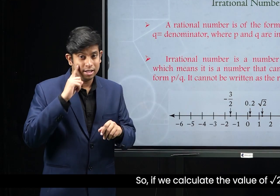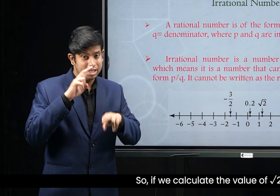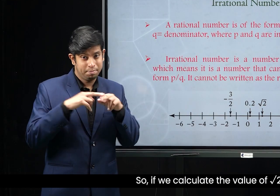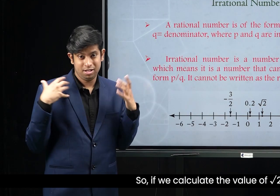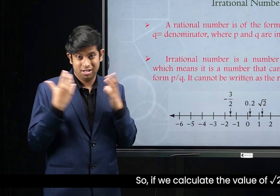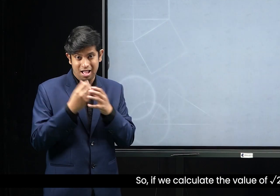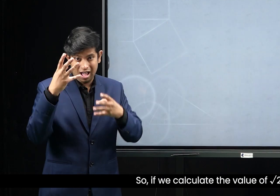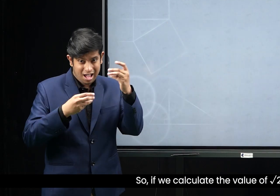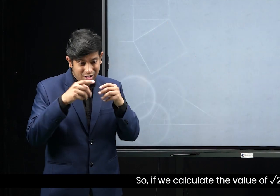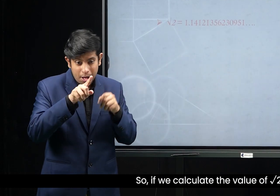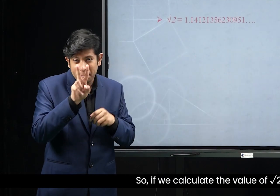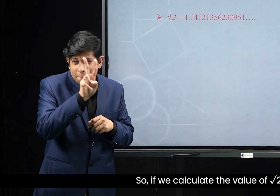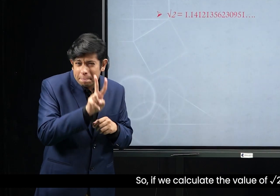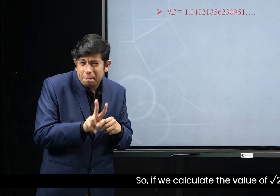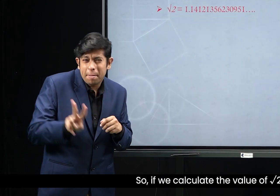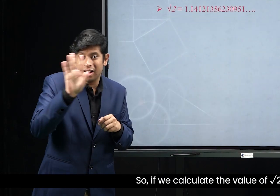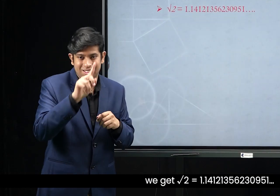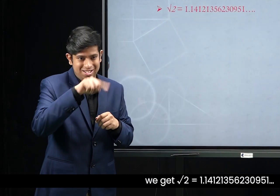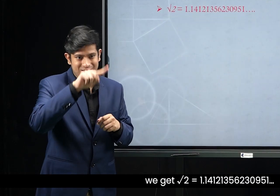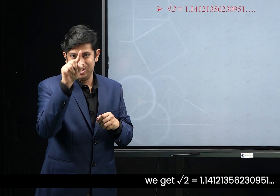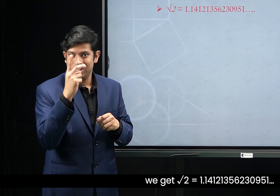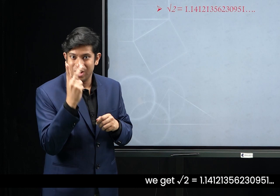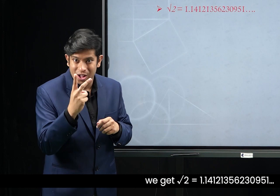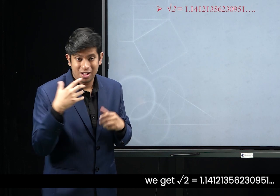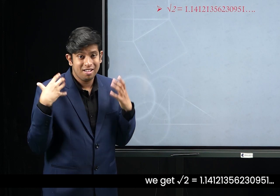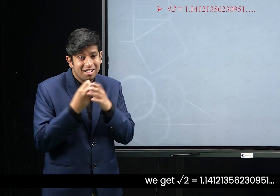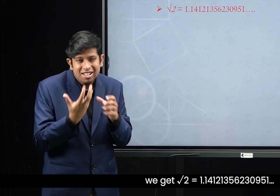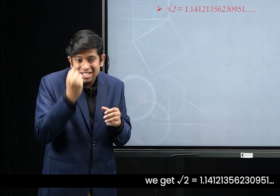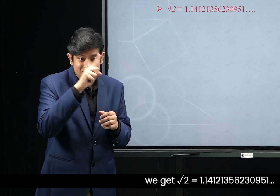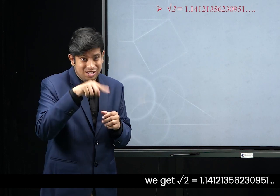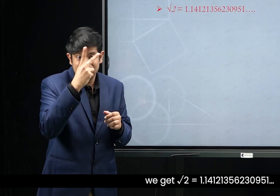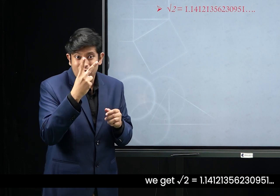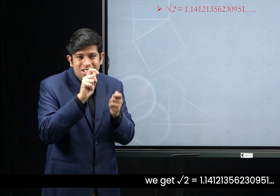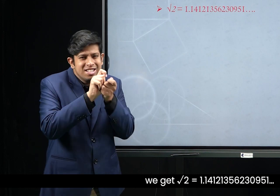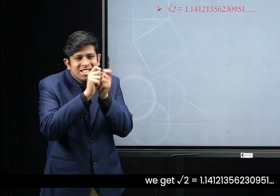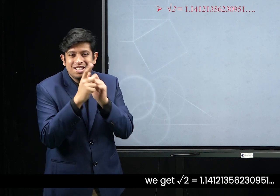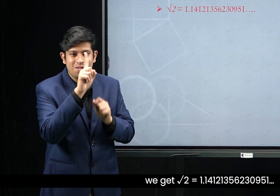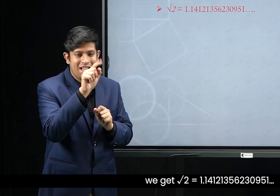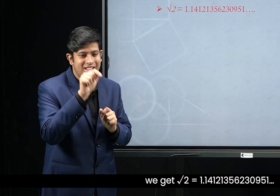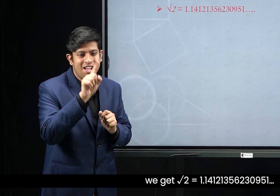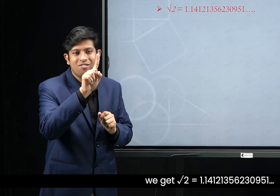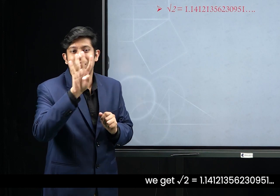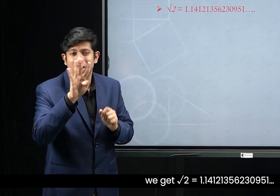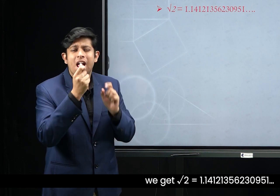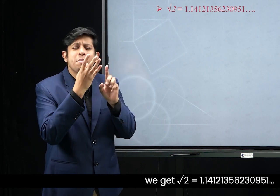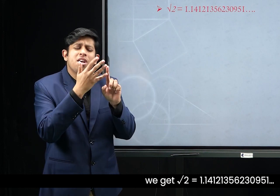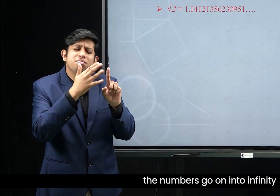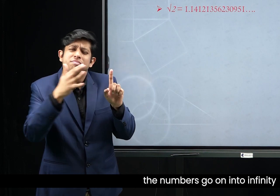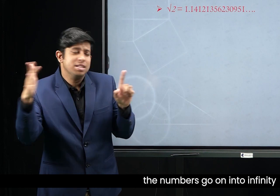So, if we calculate the value of root 2, we get root 2 is equal to 1.1412 so on. The